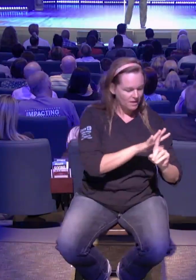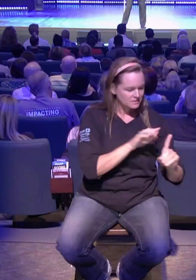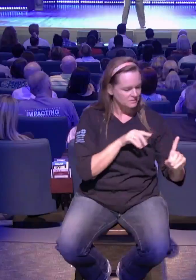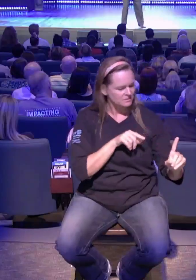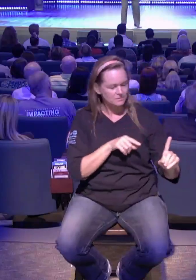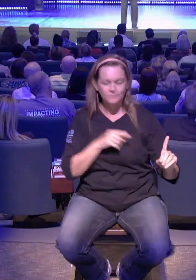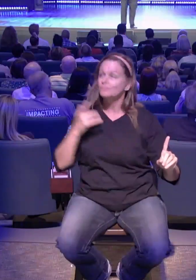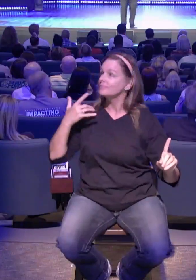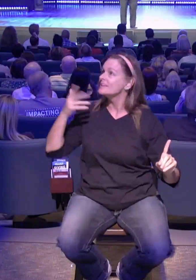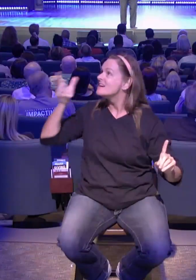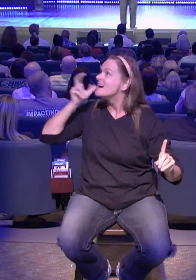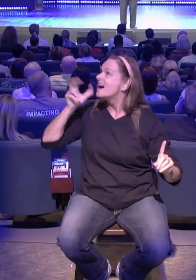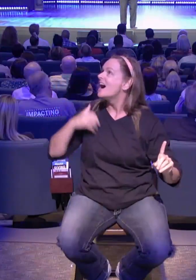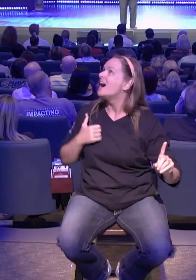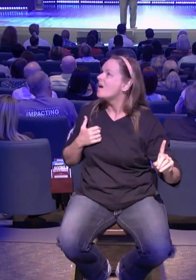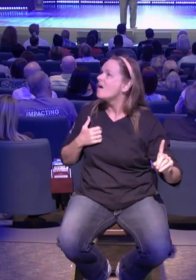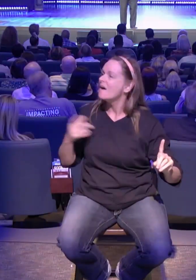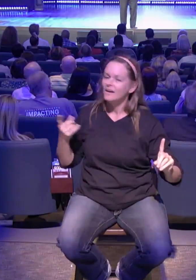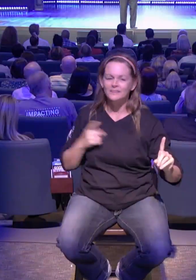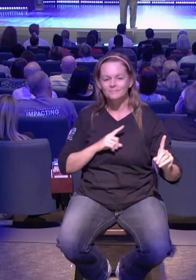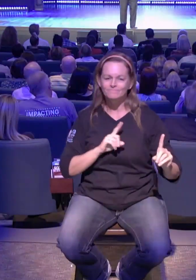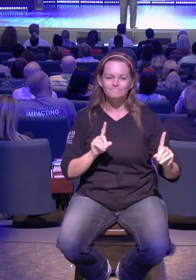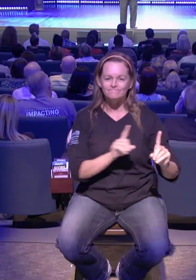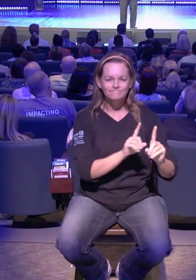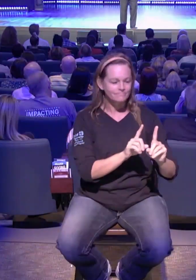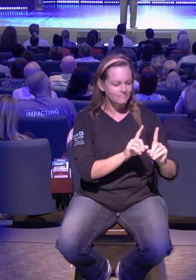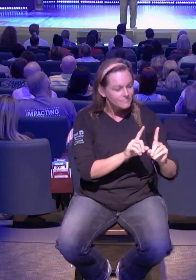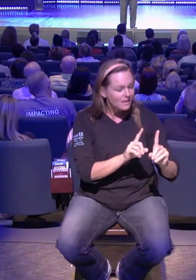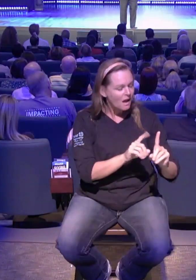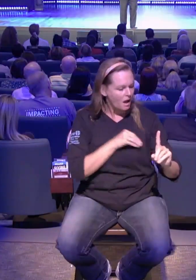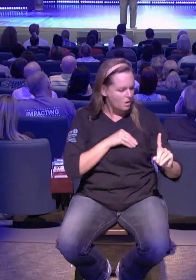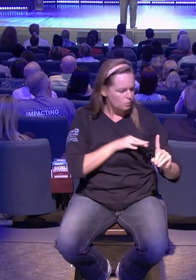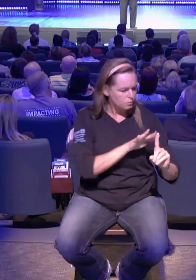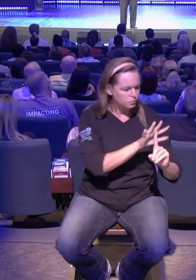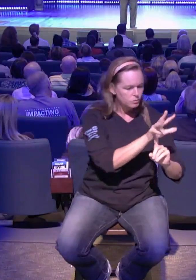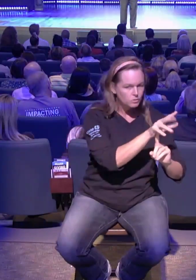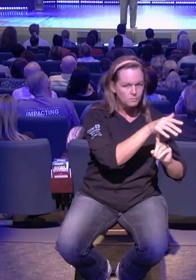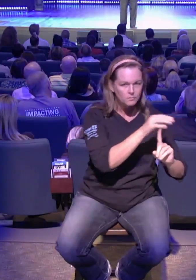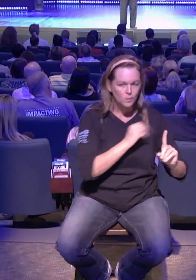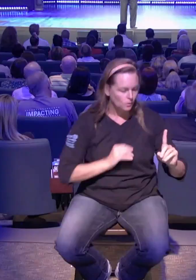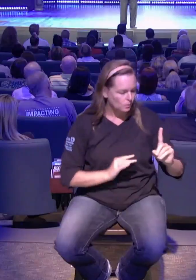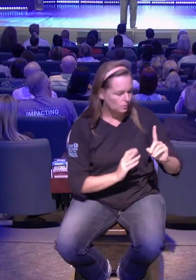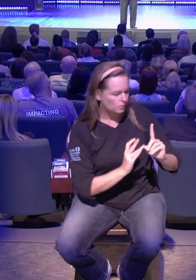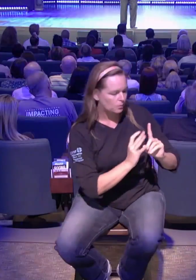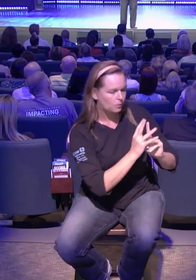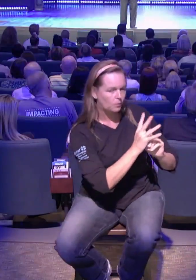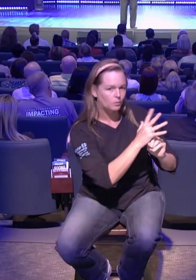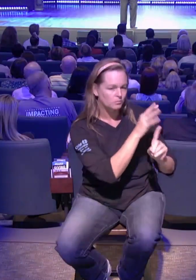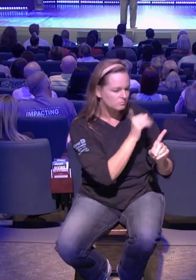and John walked by this man. I even believe that Jesus may have walked by this man,